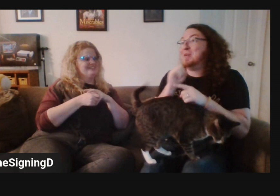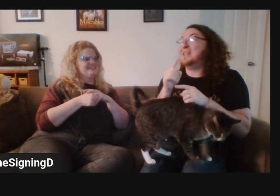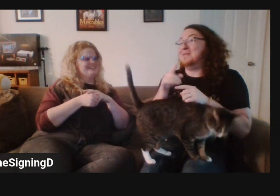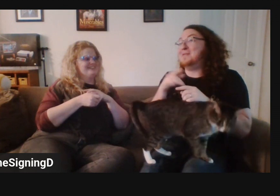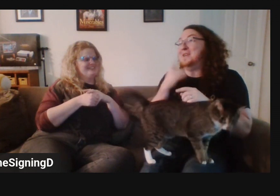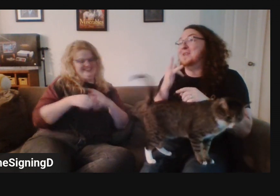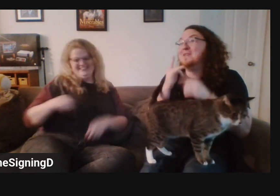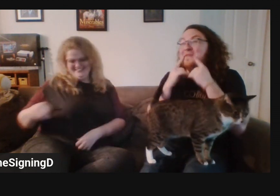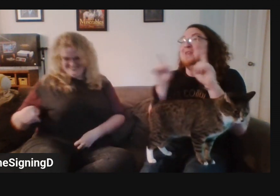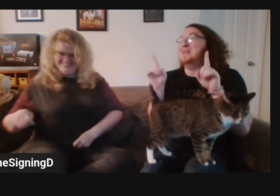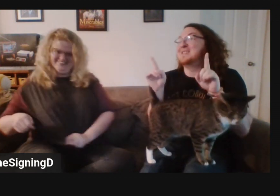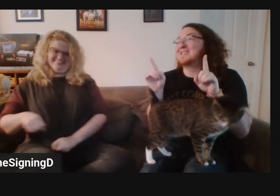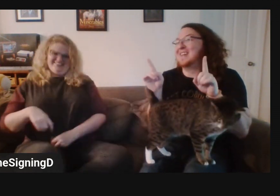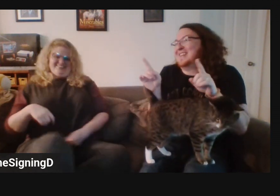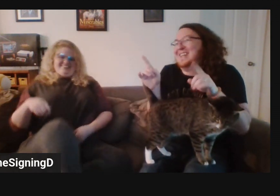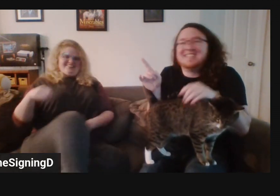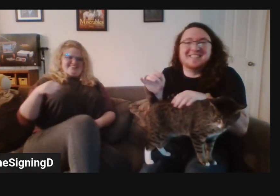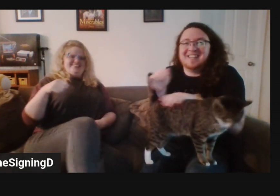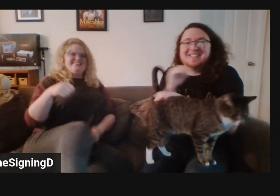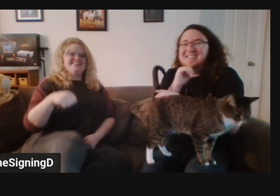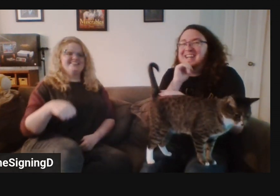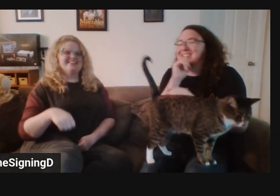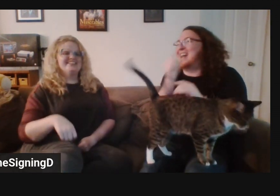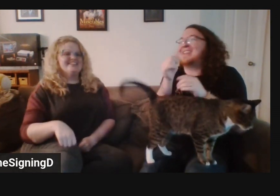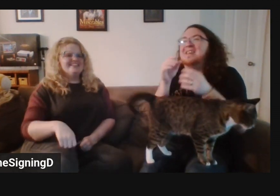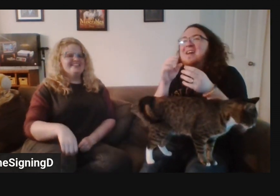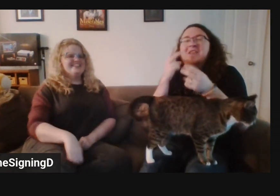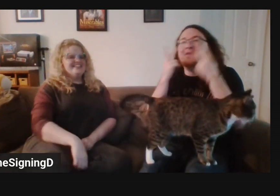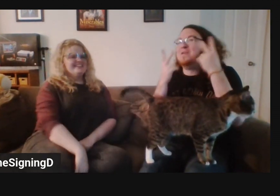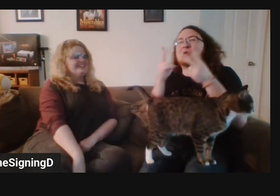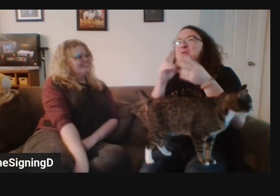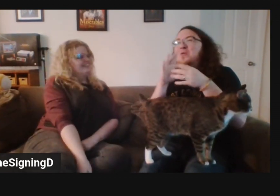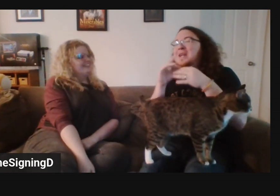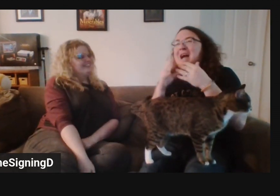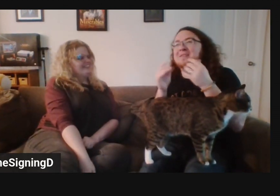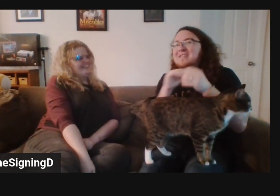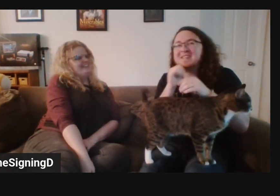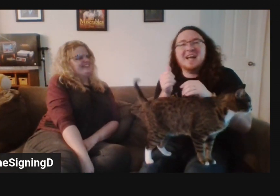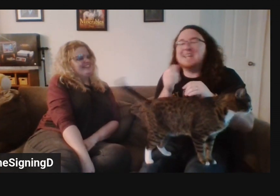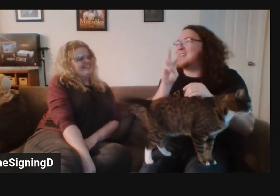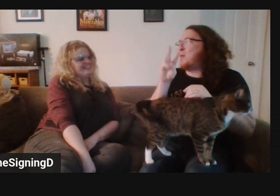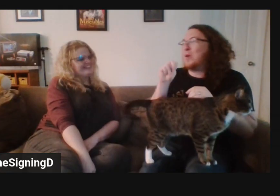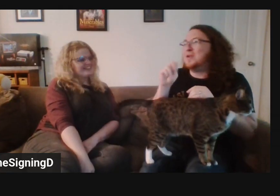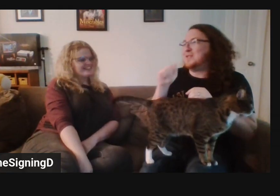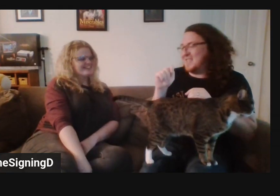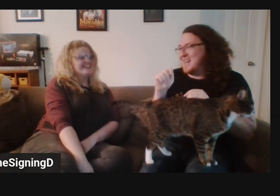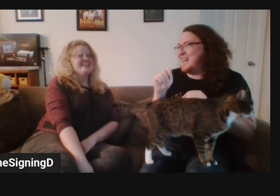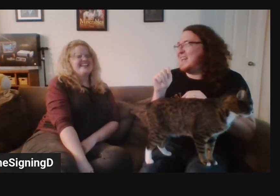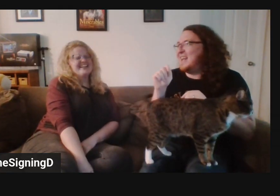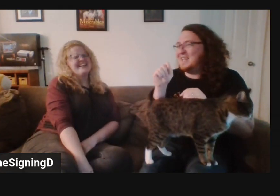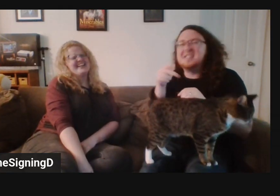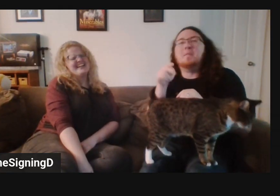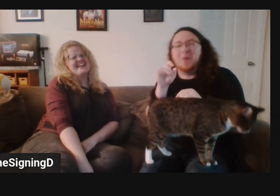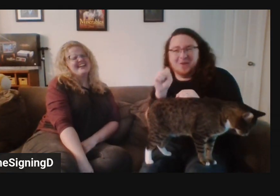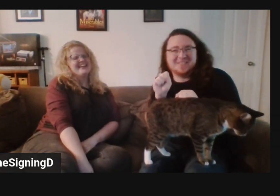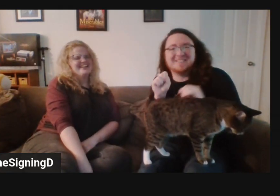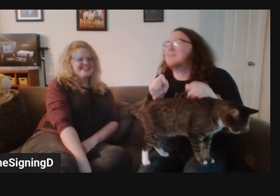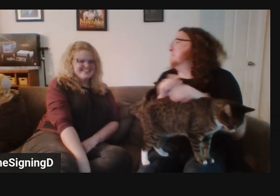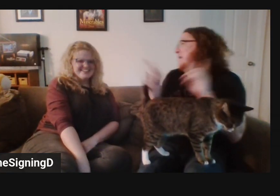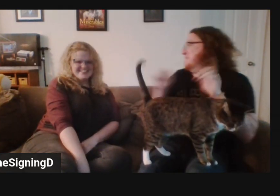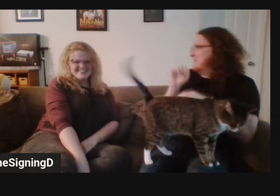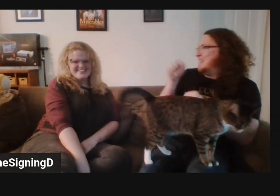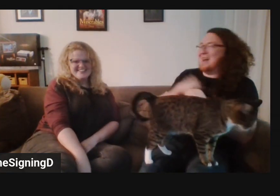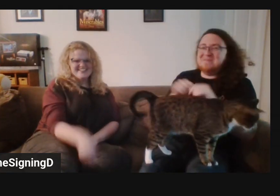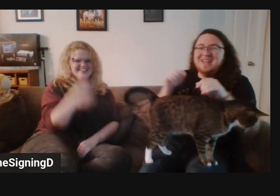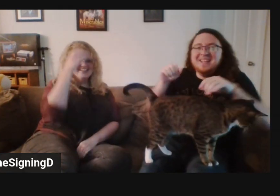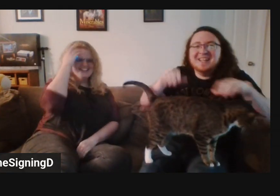when I really feel famous. It's not Oh my. it's not World News Tonight, it's the perks.